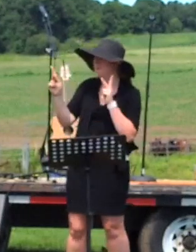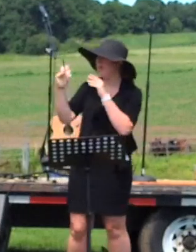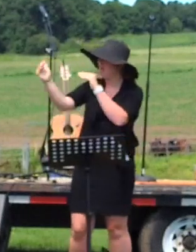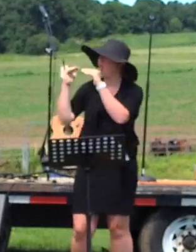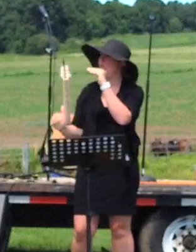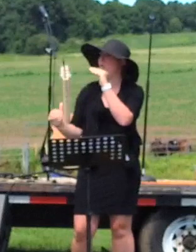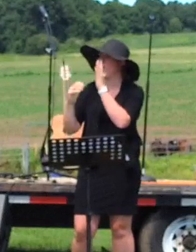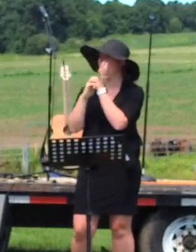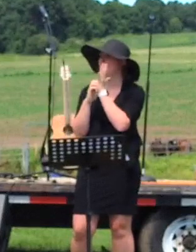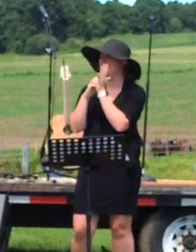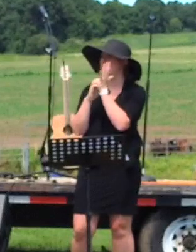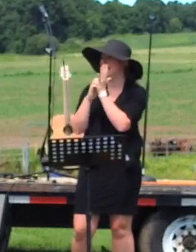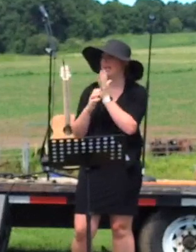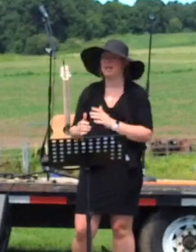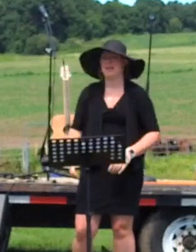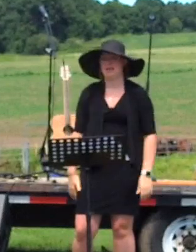are.